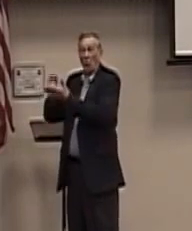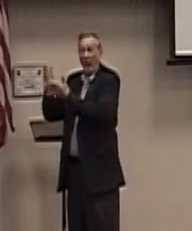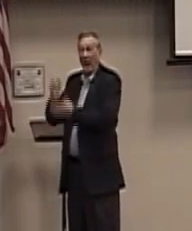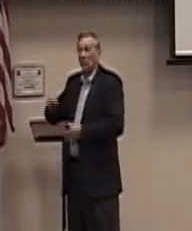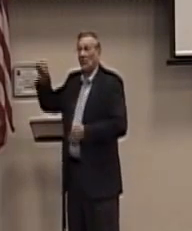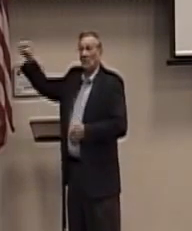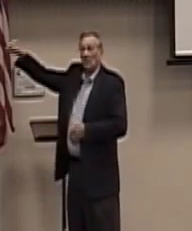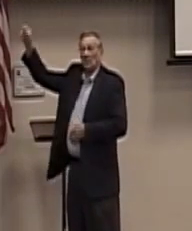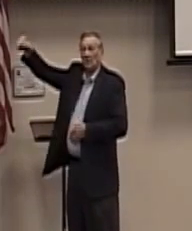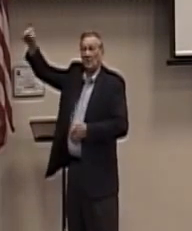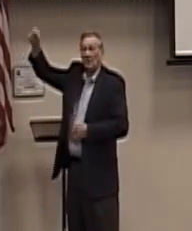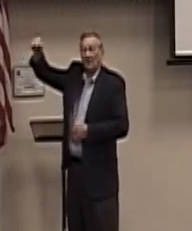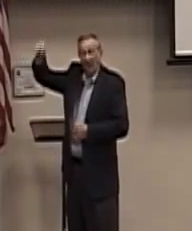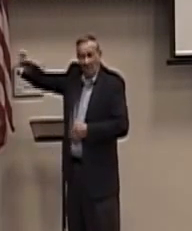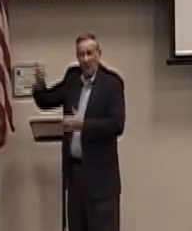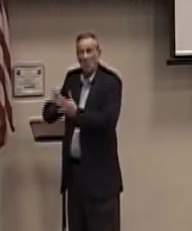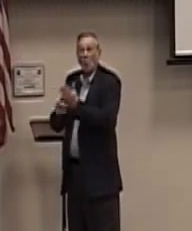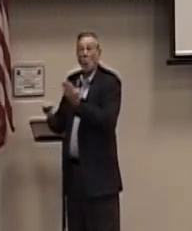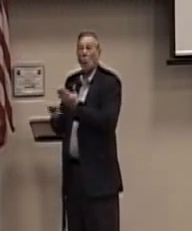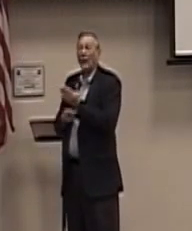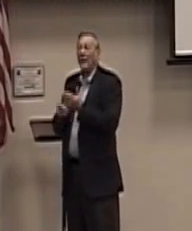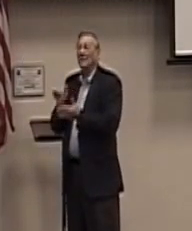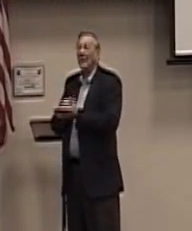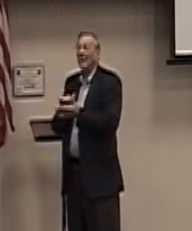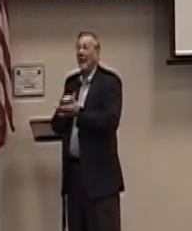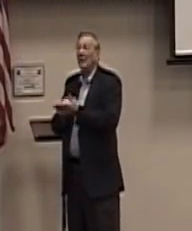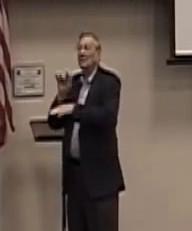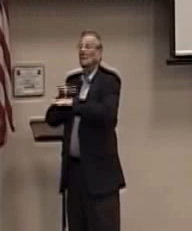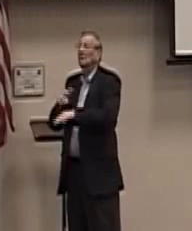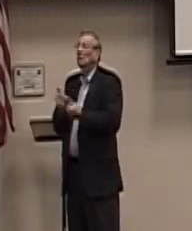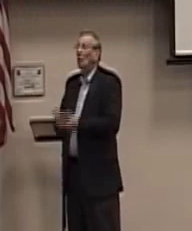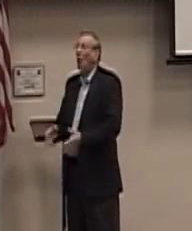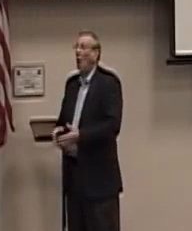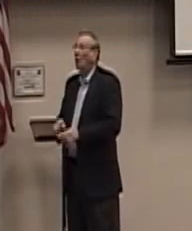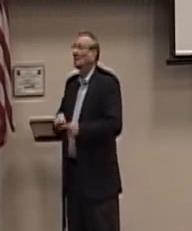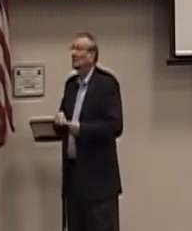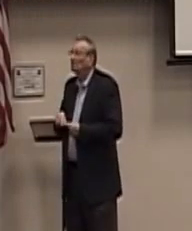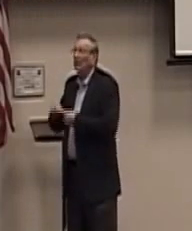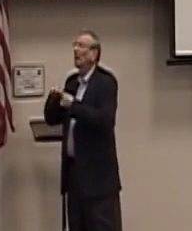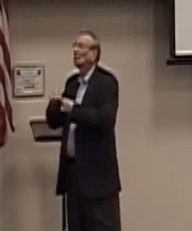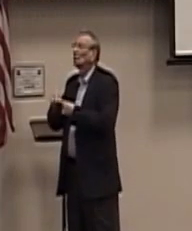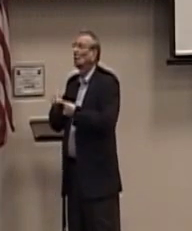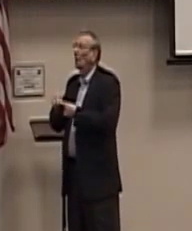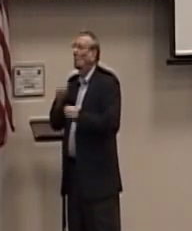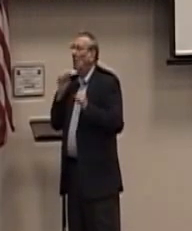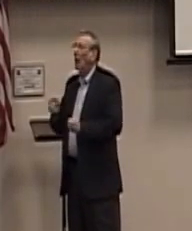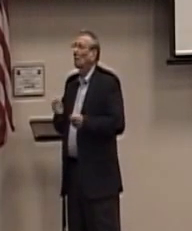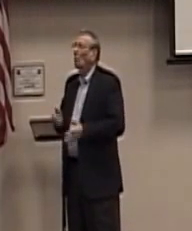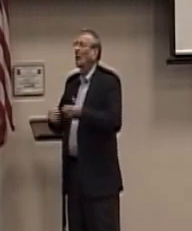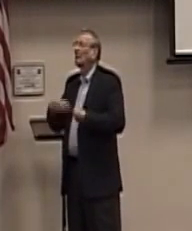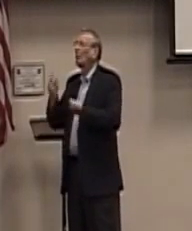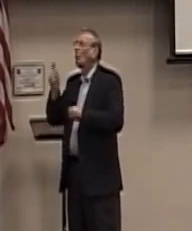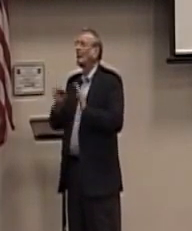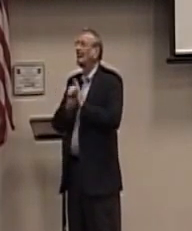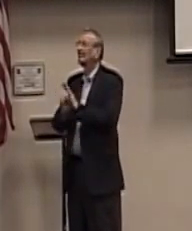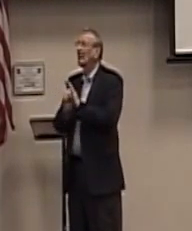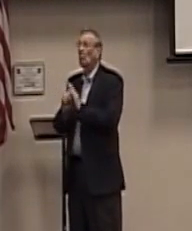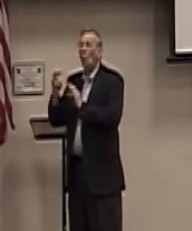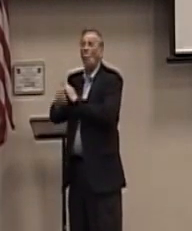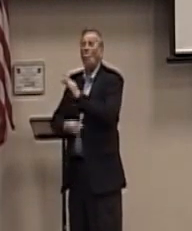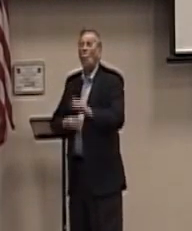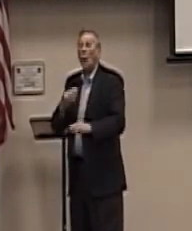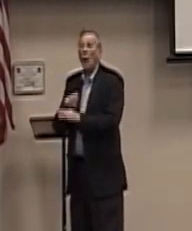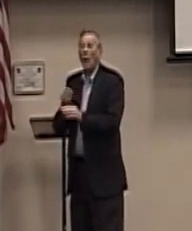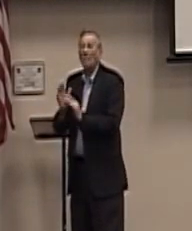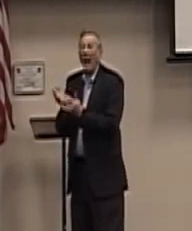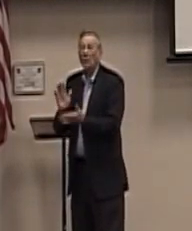them. And they're programs that reach the lost in very special but powerful ways. And I'm going to give you one example, and that's the World Bible School